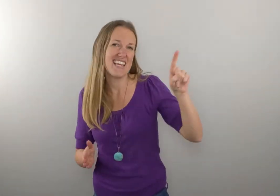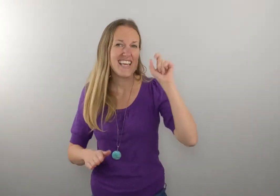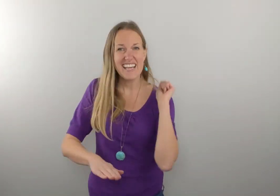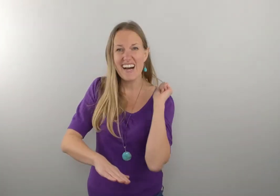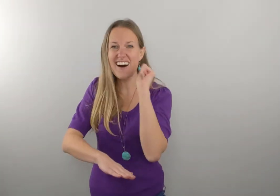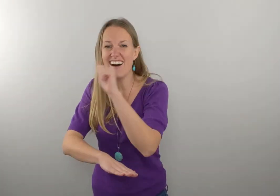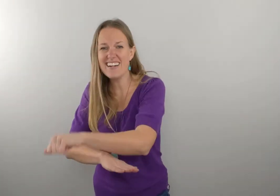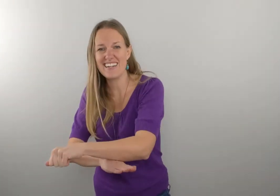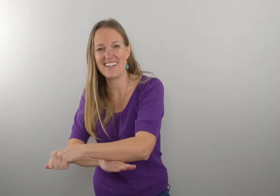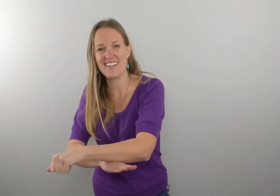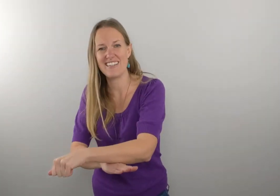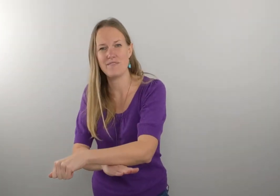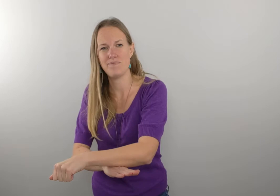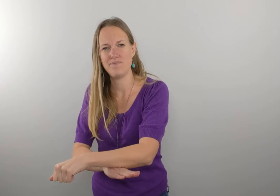he conquered.